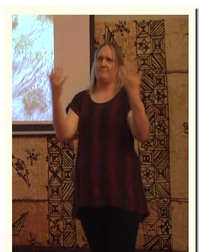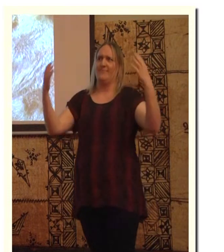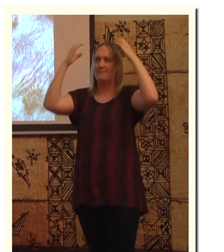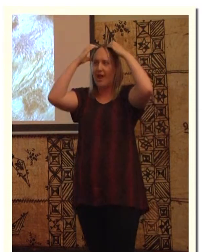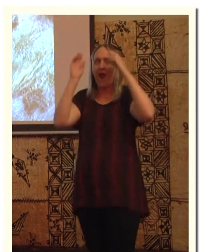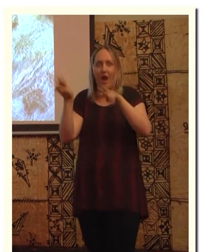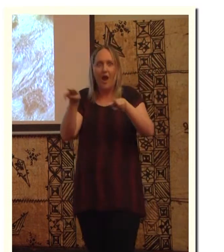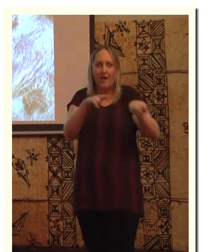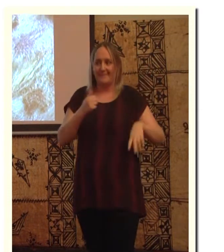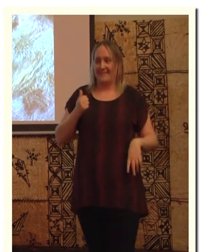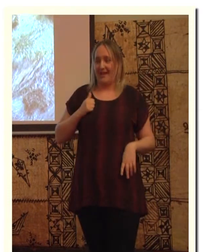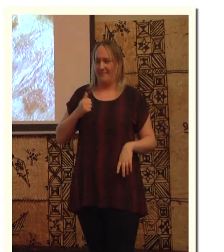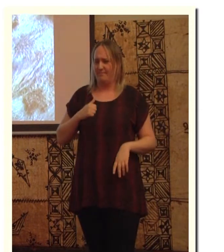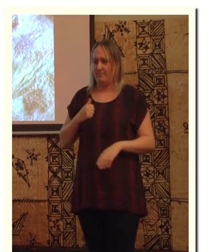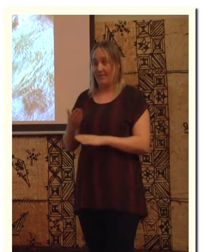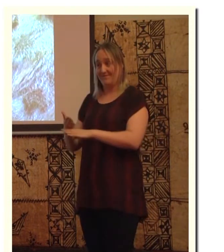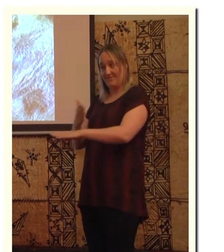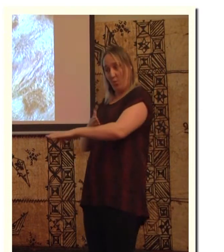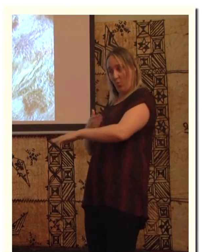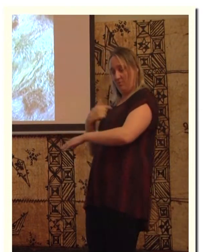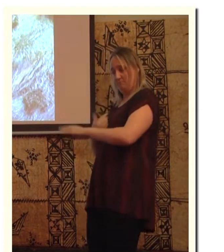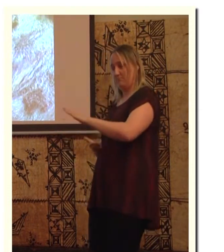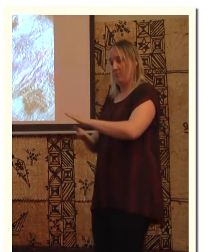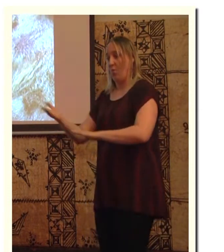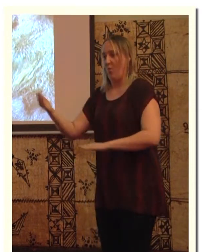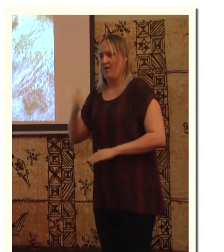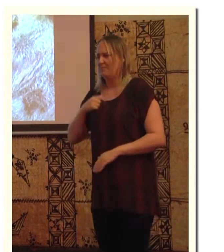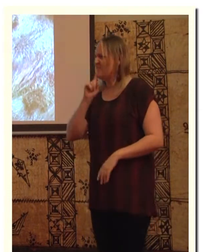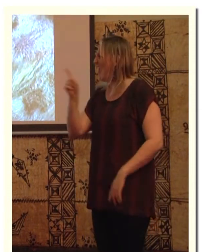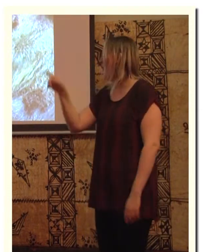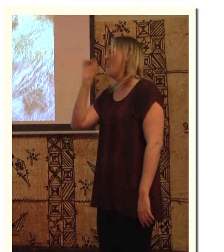in? These bears, I saw quite a few of them in Canada.